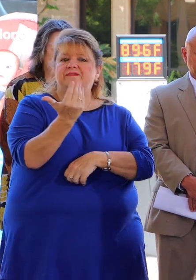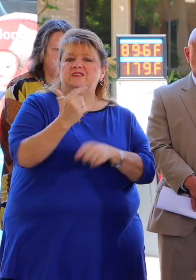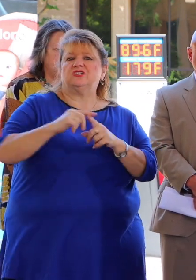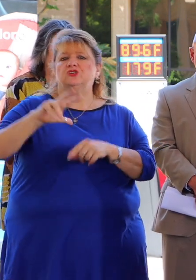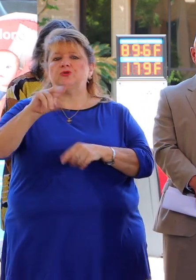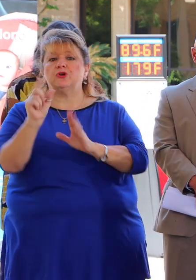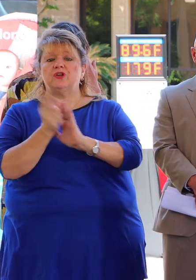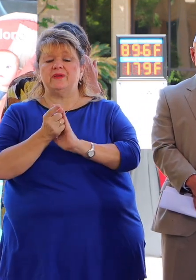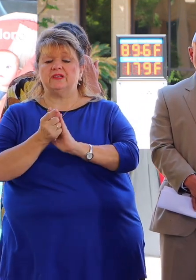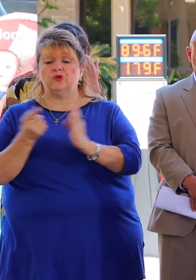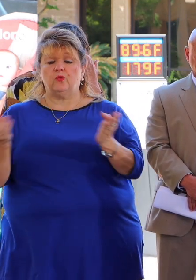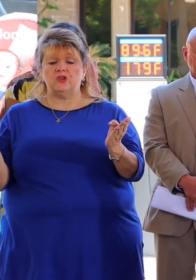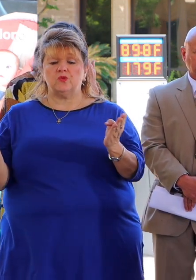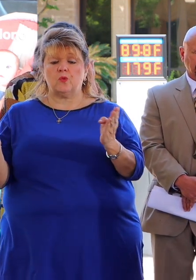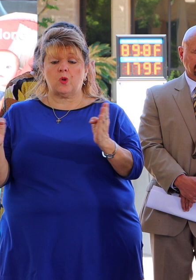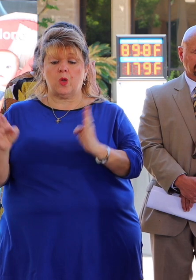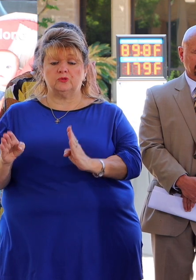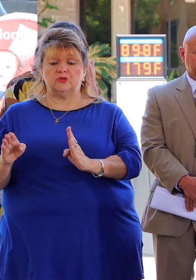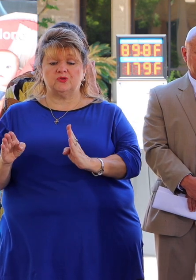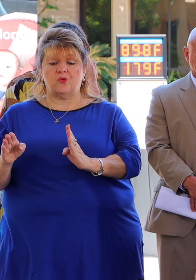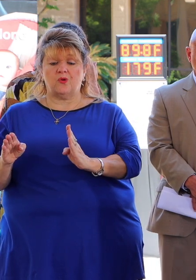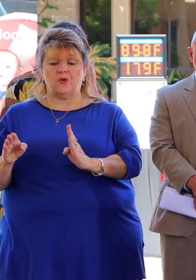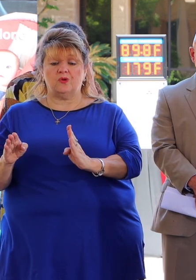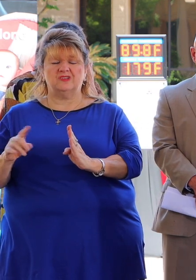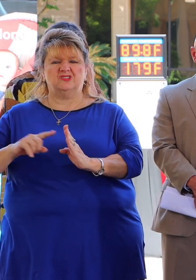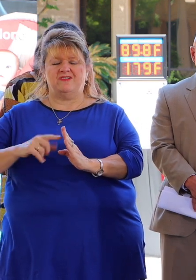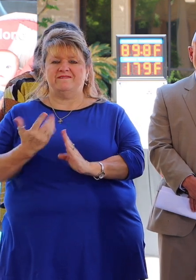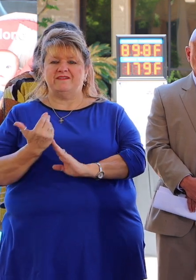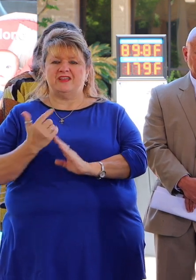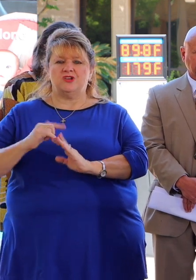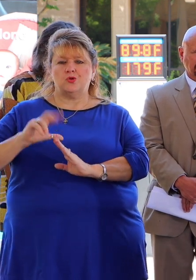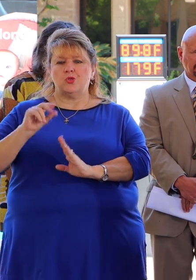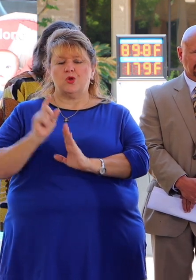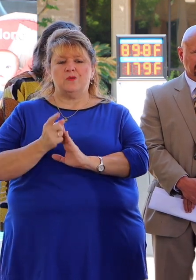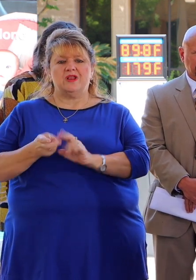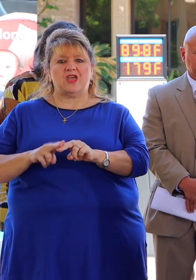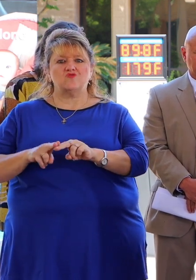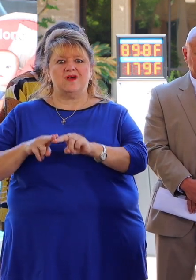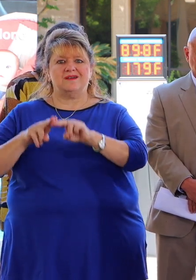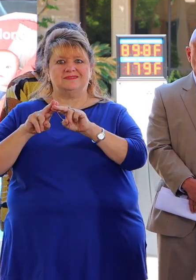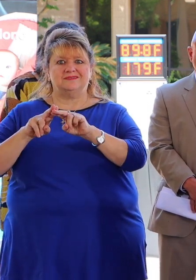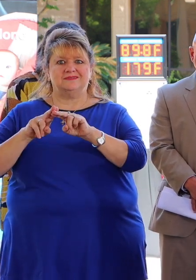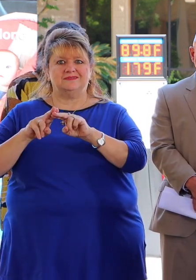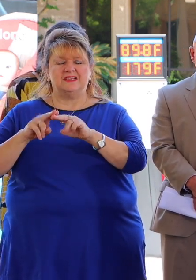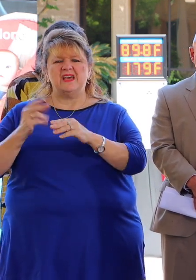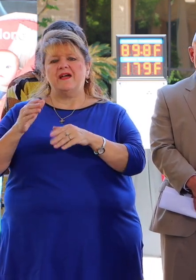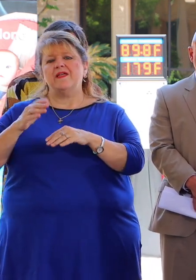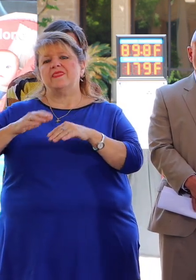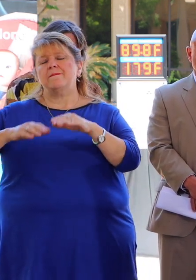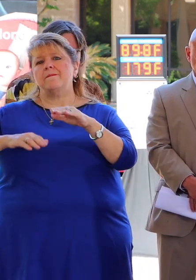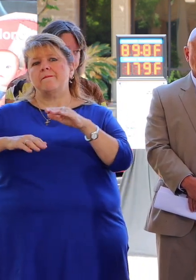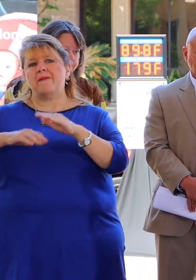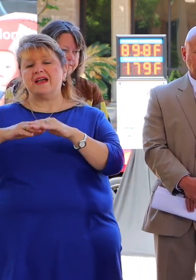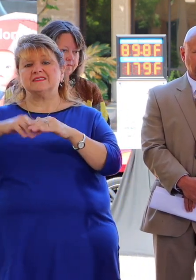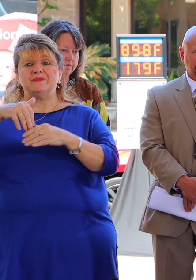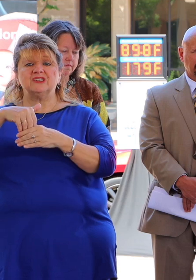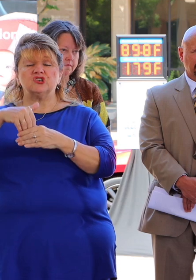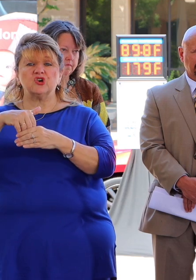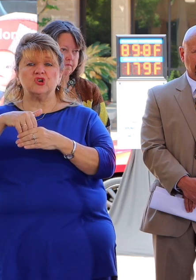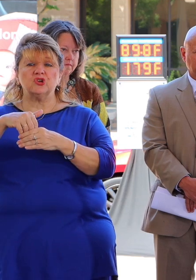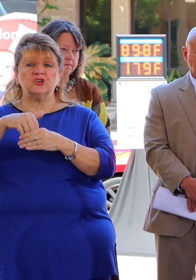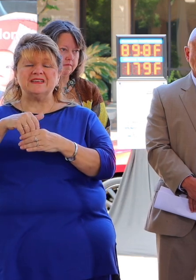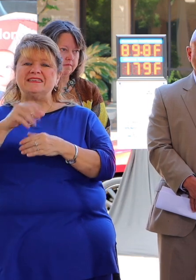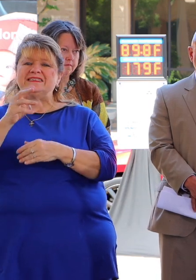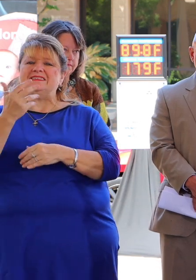you closing the door. The maximum internal temperature of the vehicle, according to the study, was attained